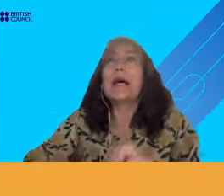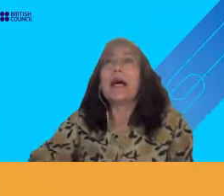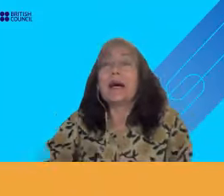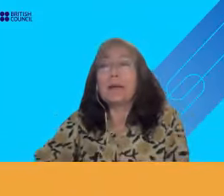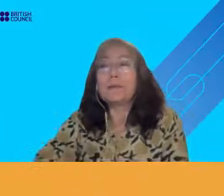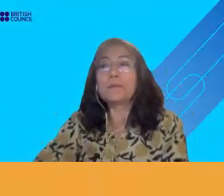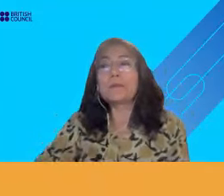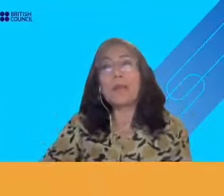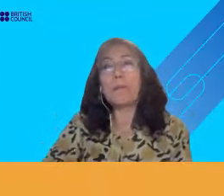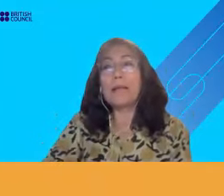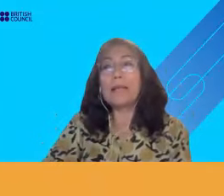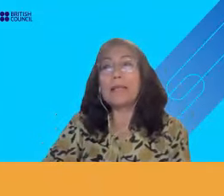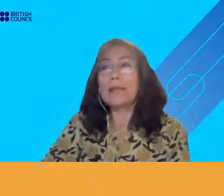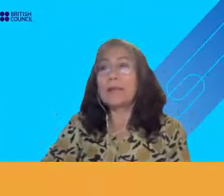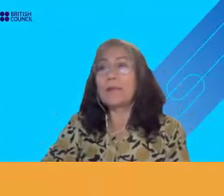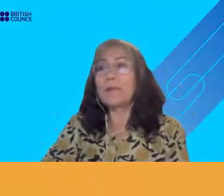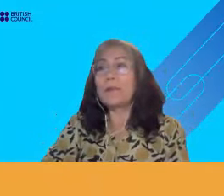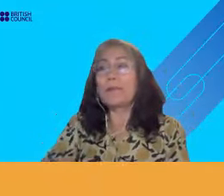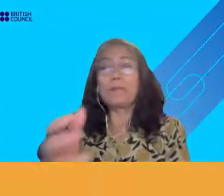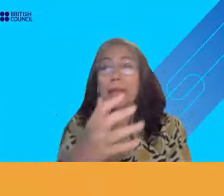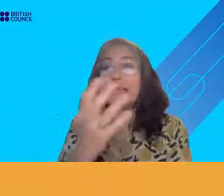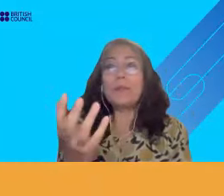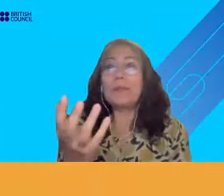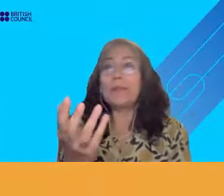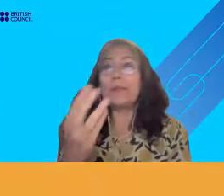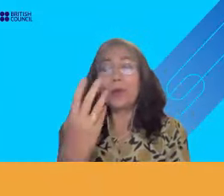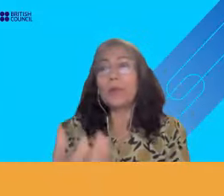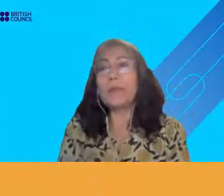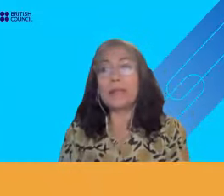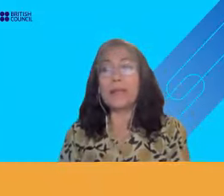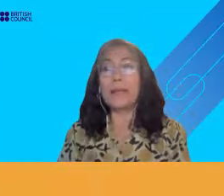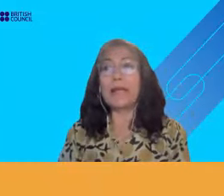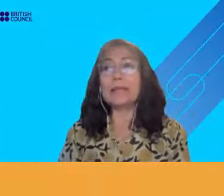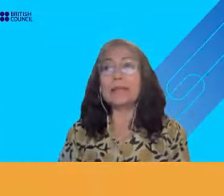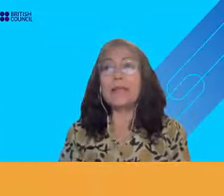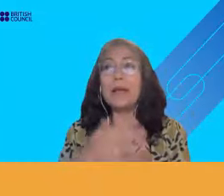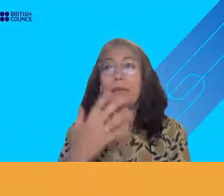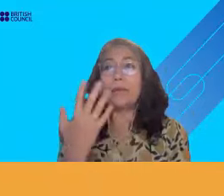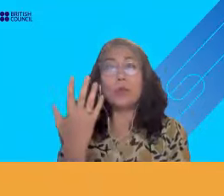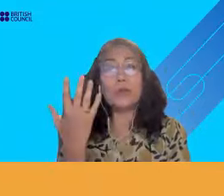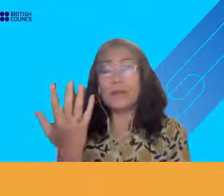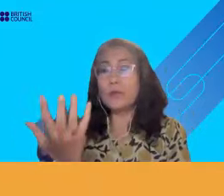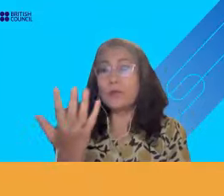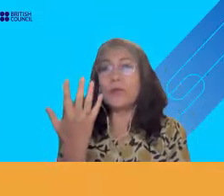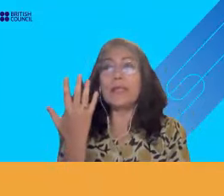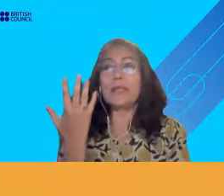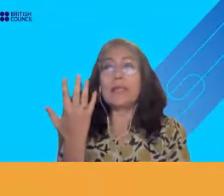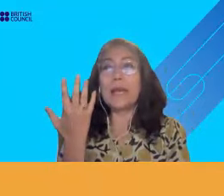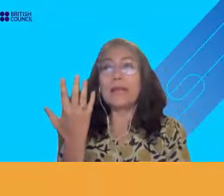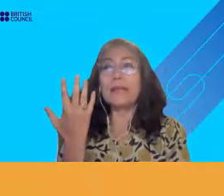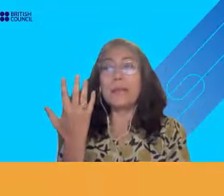plastic. But many people don't bring their bags, and even if